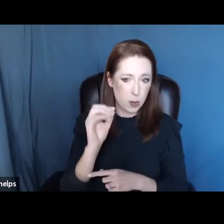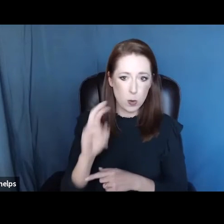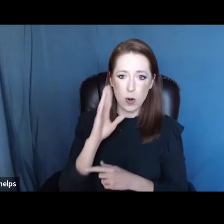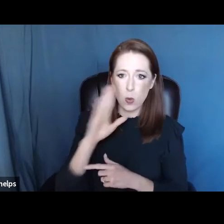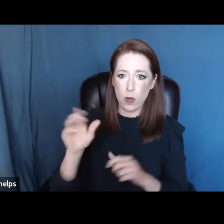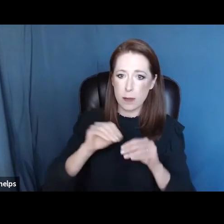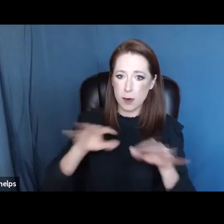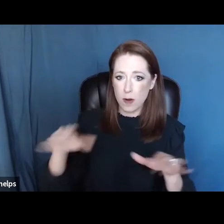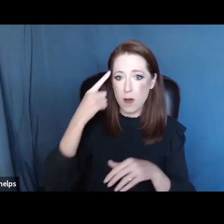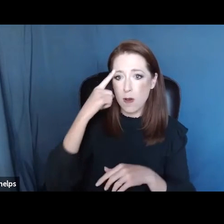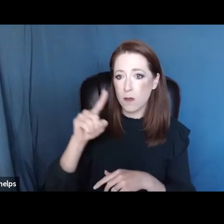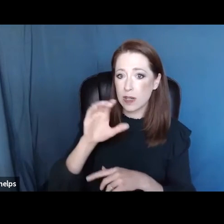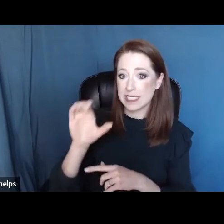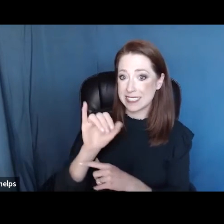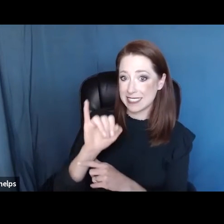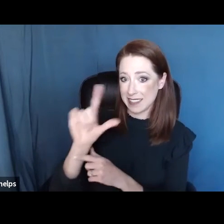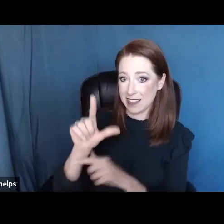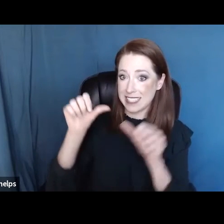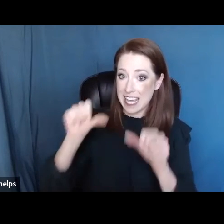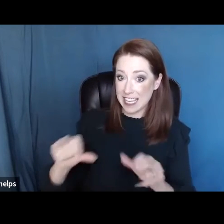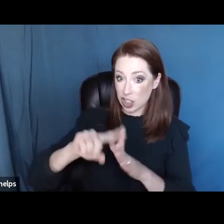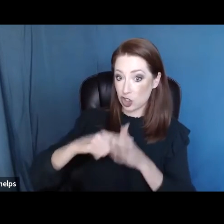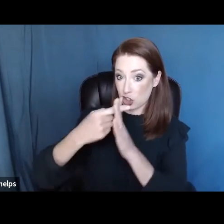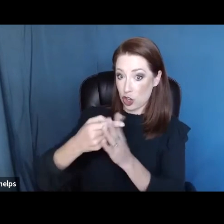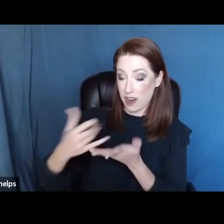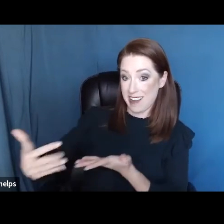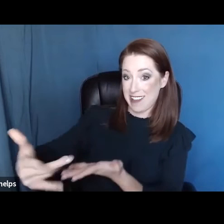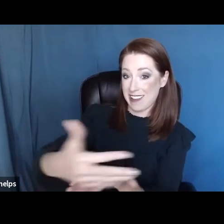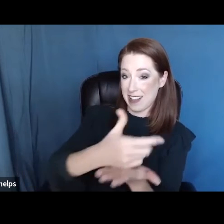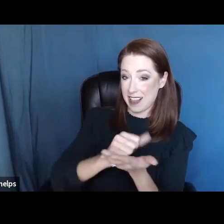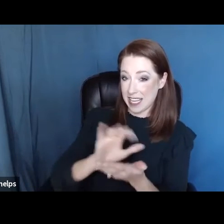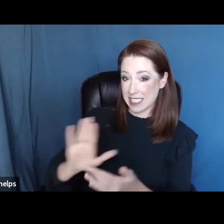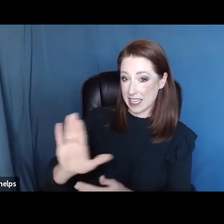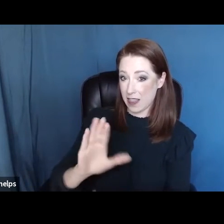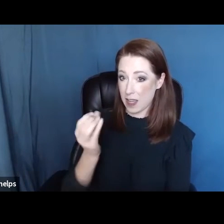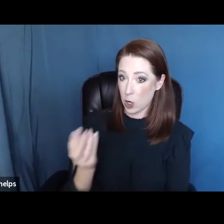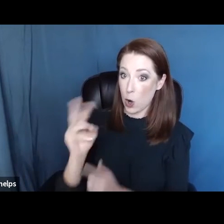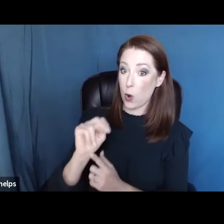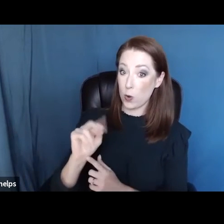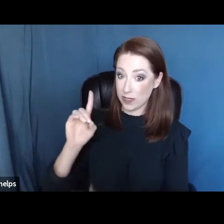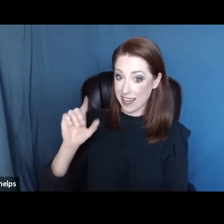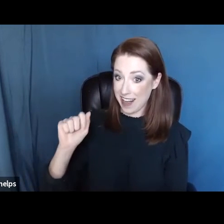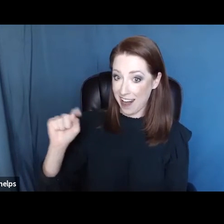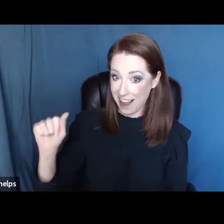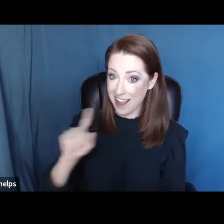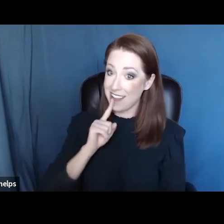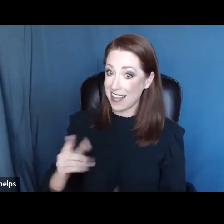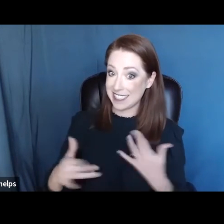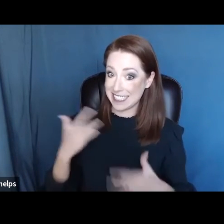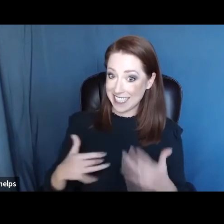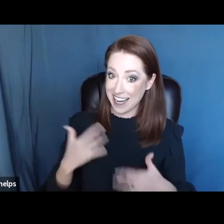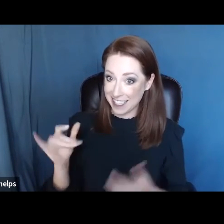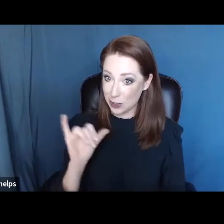how centers for independent living can start to collect their own data. That's an exciting thing too, beyond the data that you get. We can also